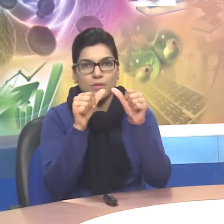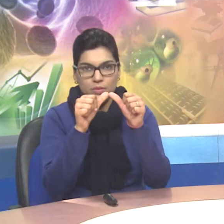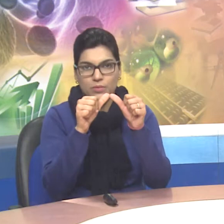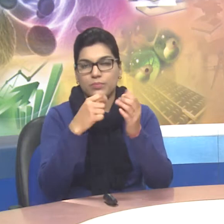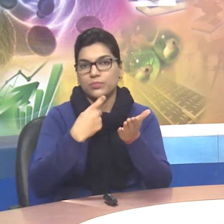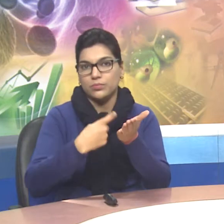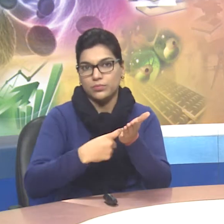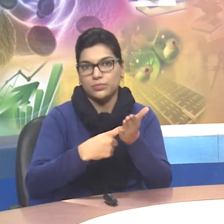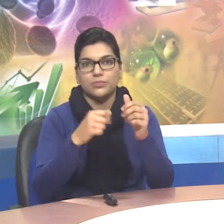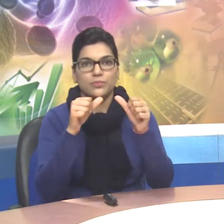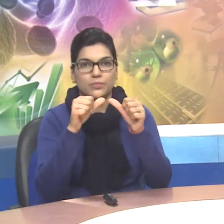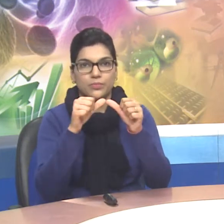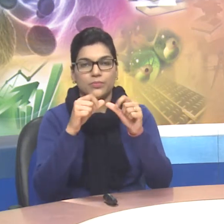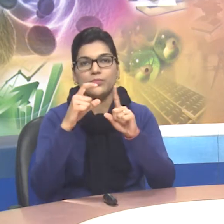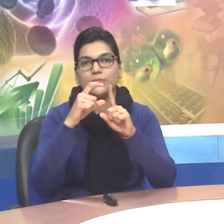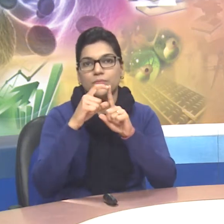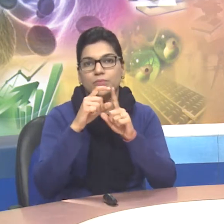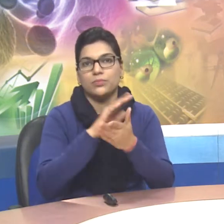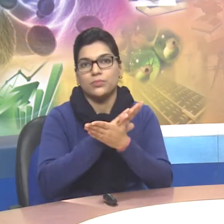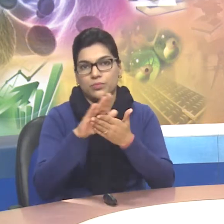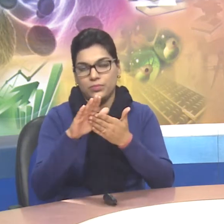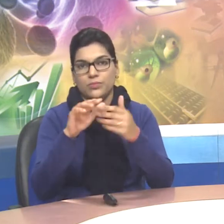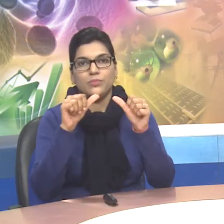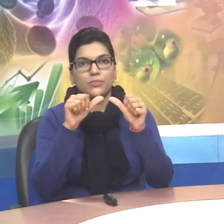A dance by